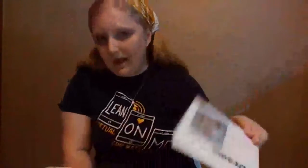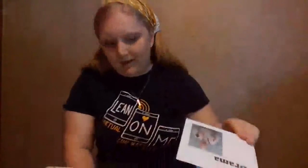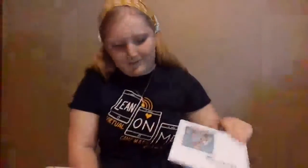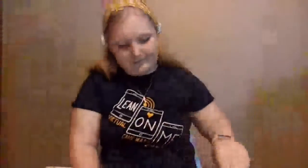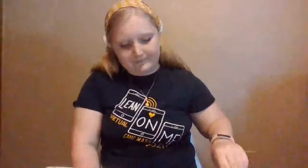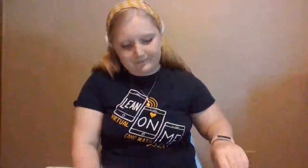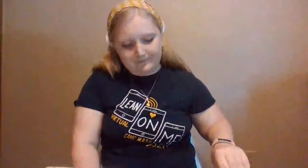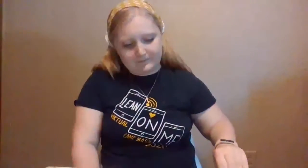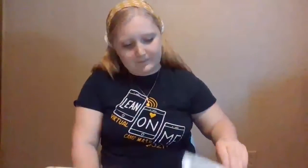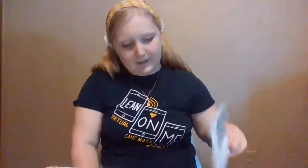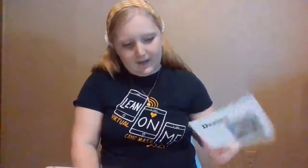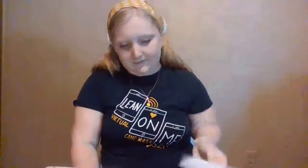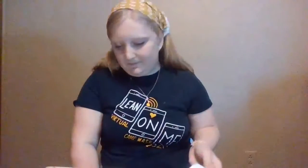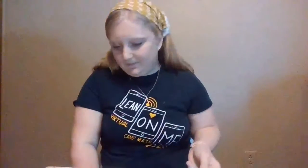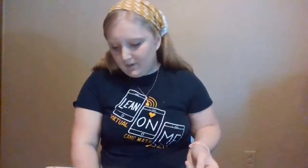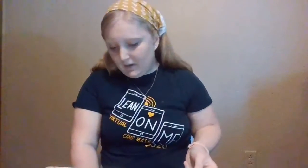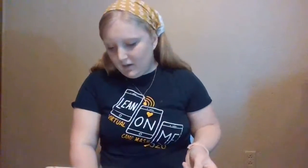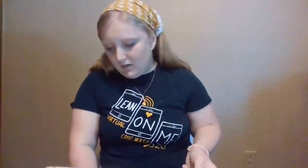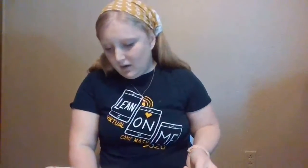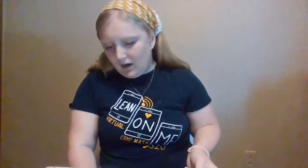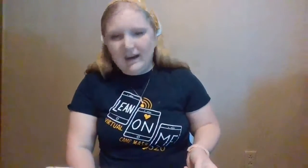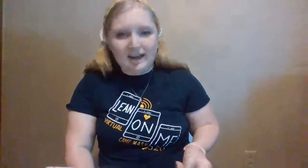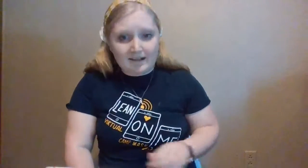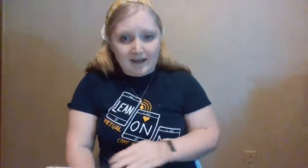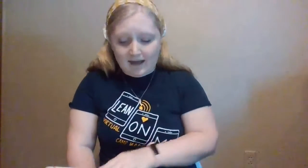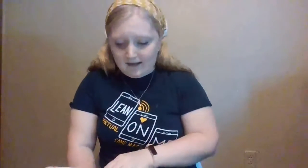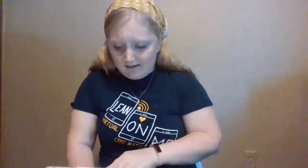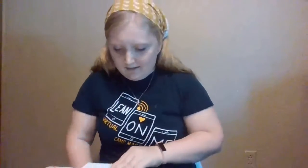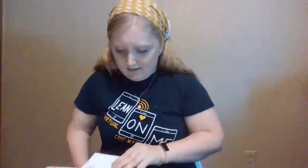Drama. Okay. Our next sign